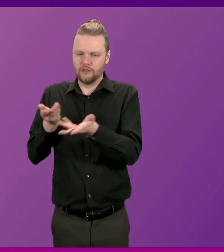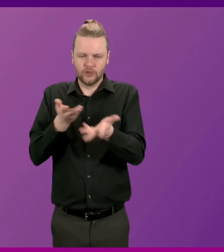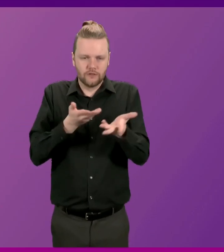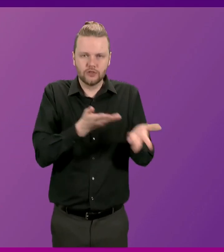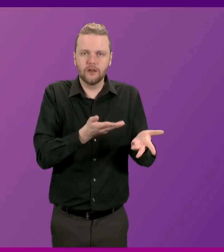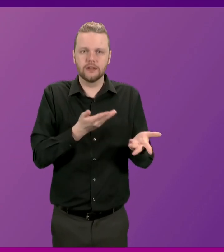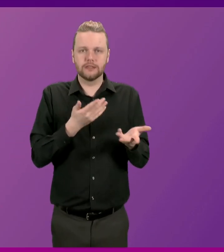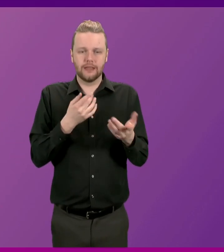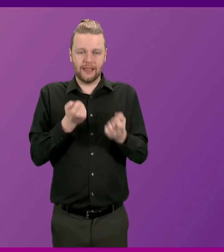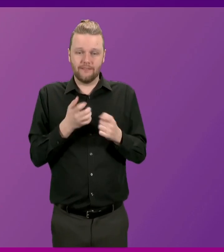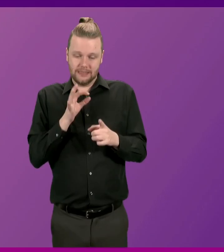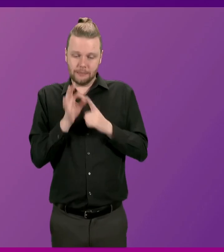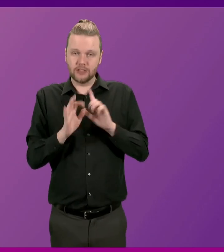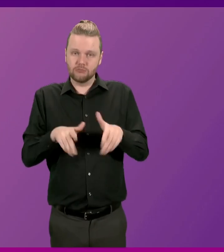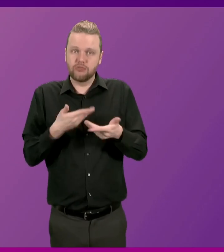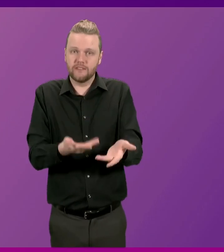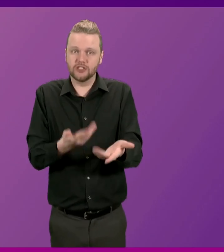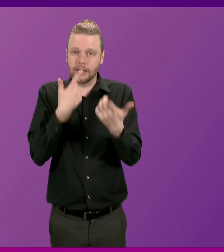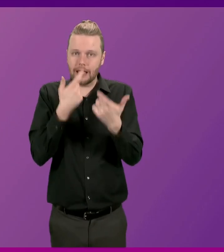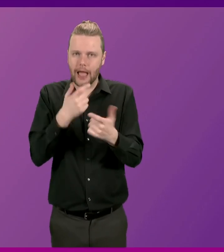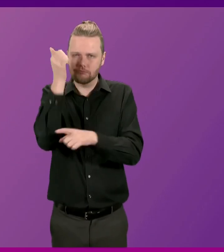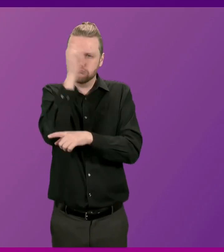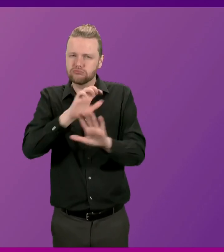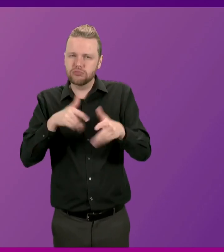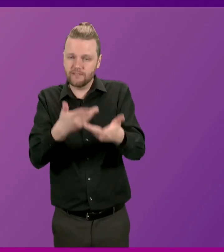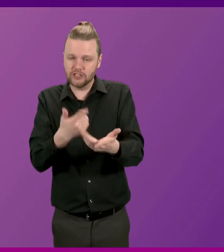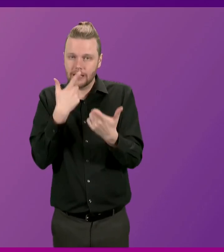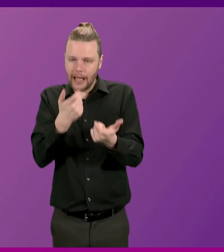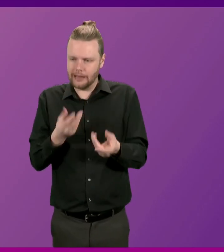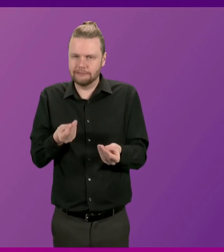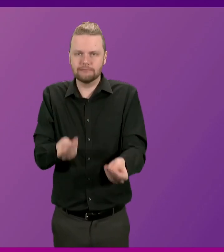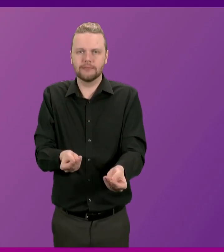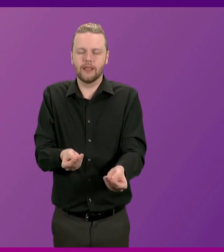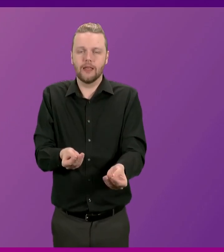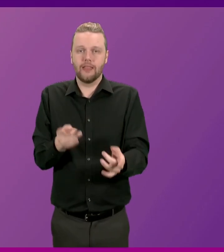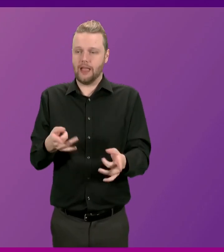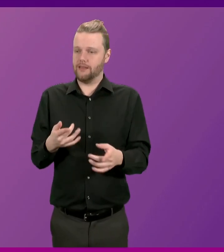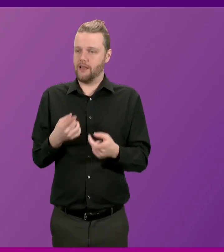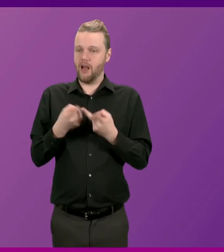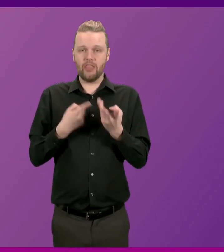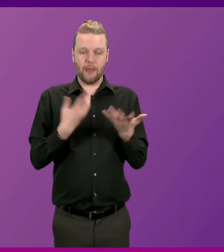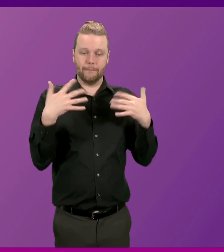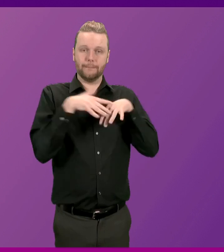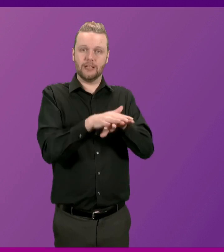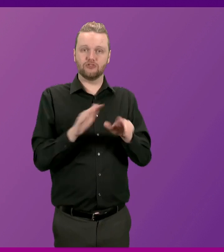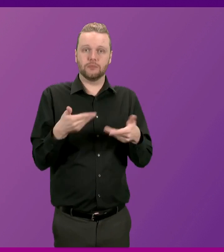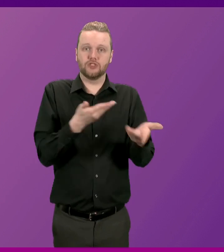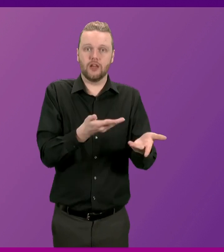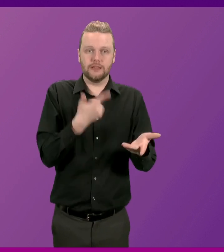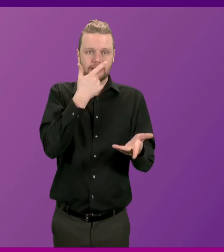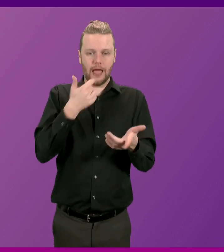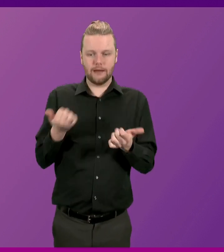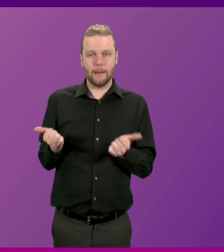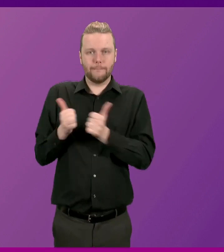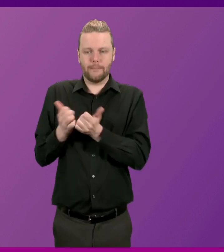having specialist provision, expert provision available, which then those other mainstream services could draw on or could partner with